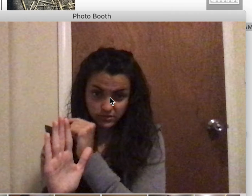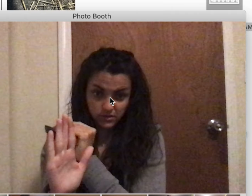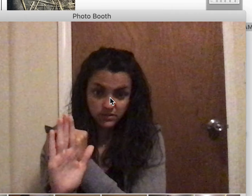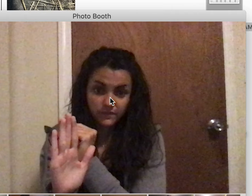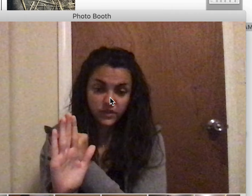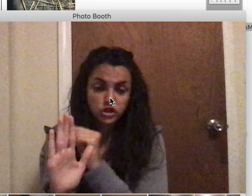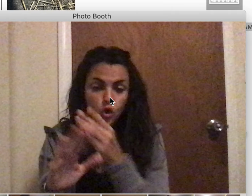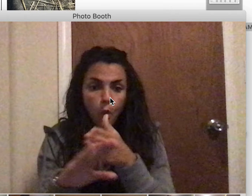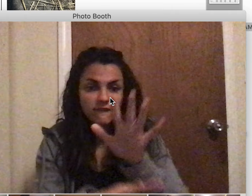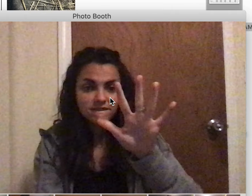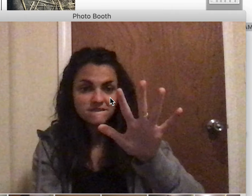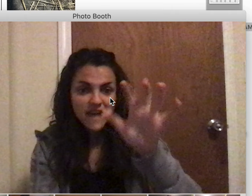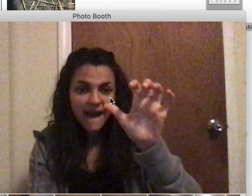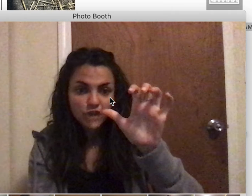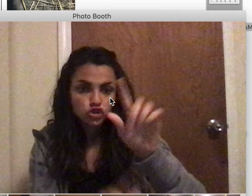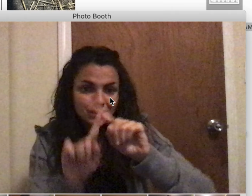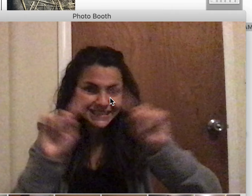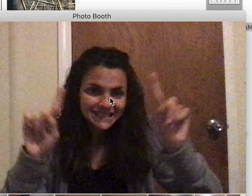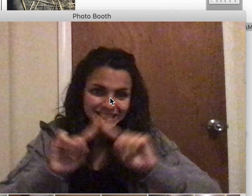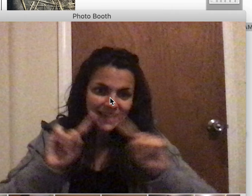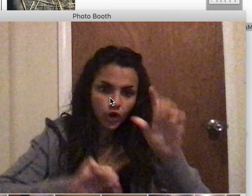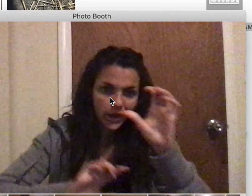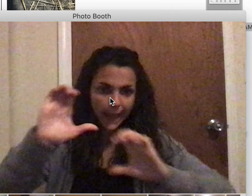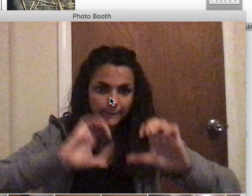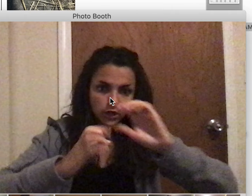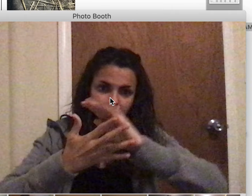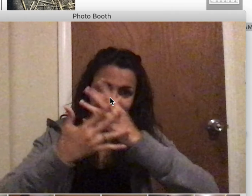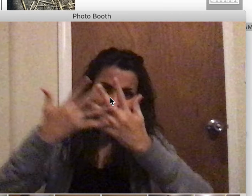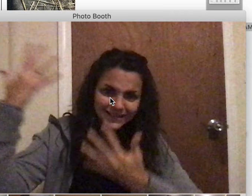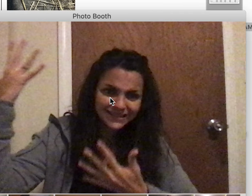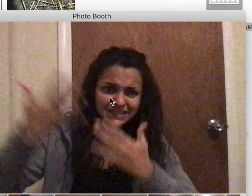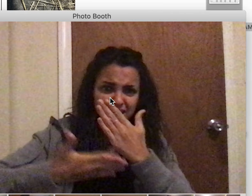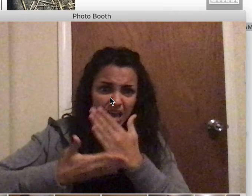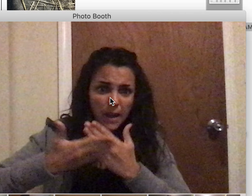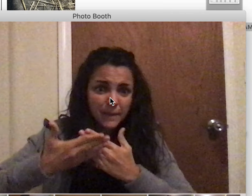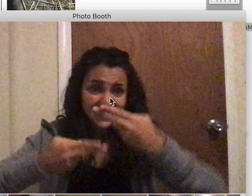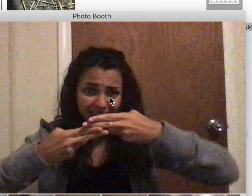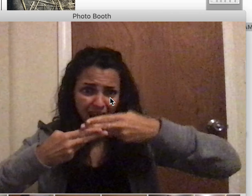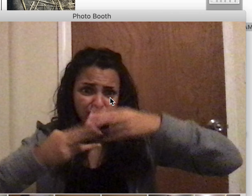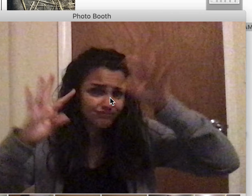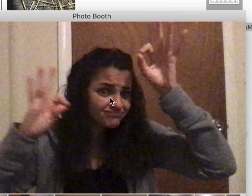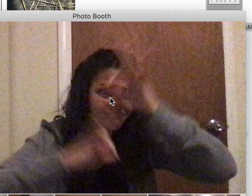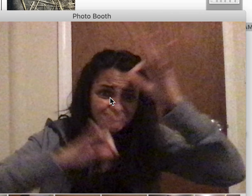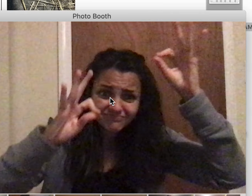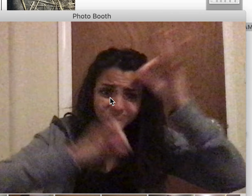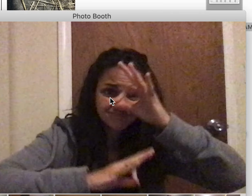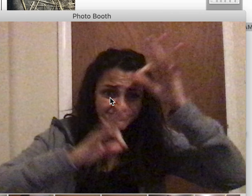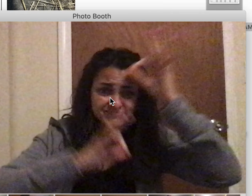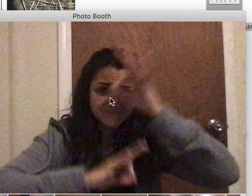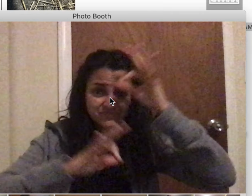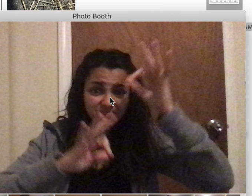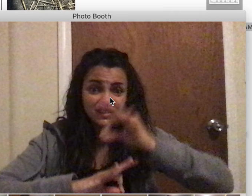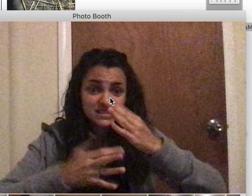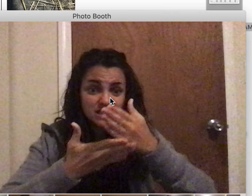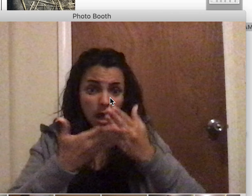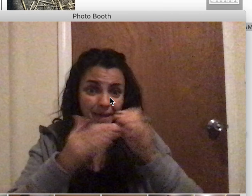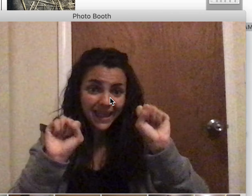chemicals. Some of them are not even named. They're unknown. They're cancer